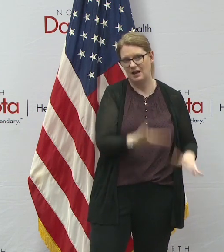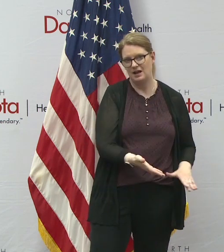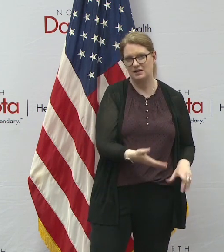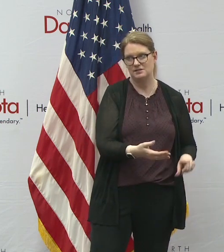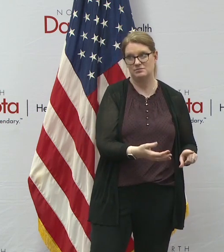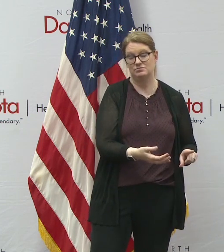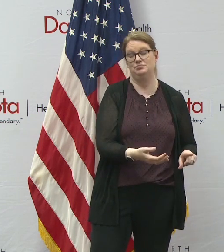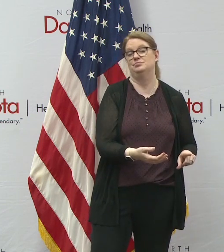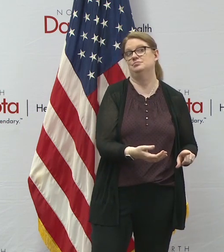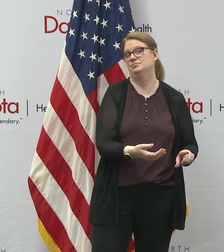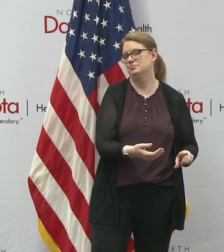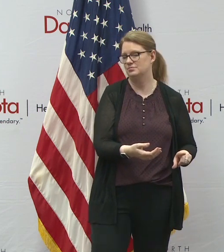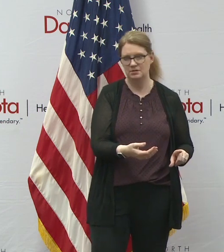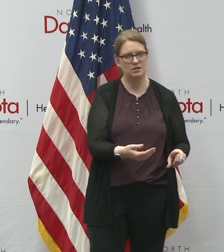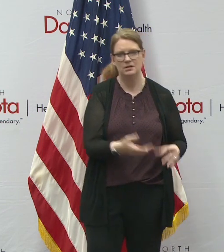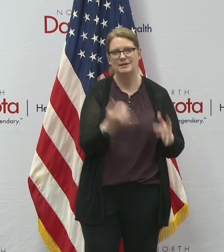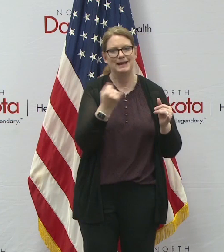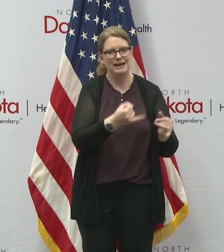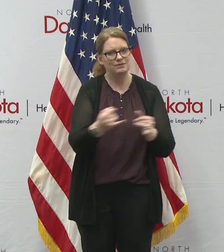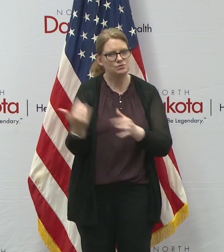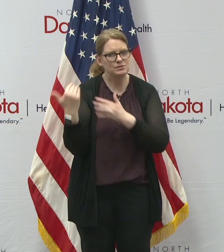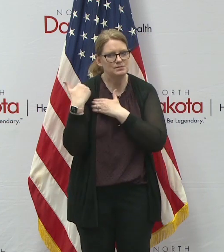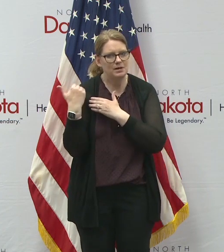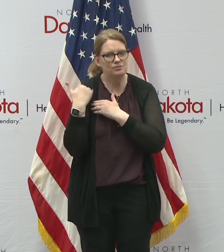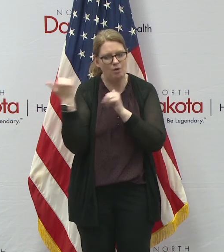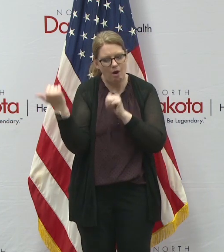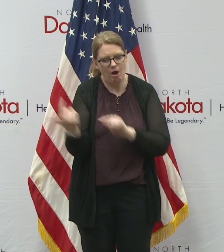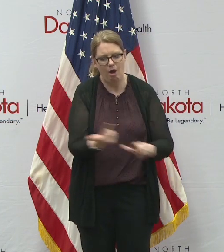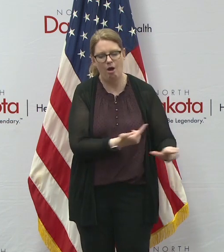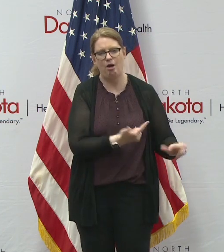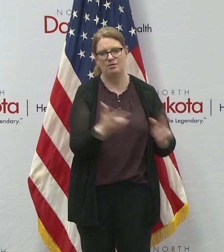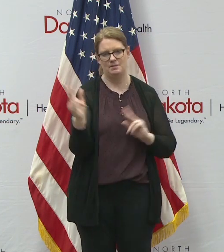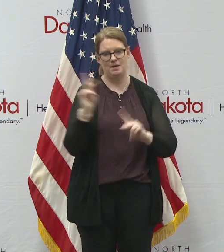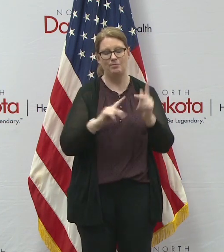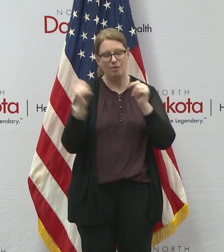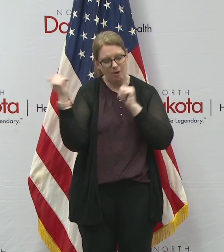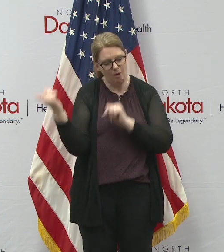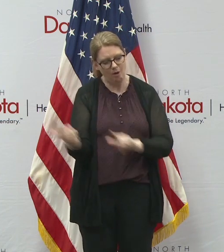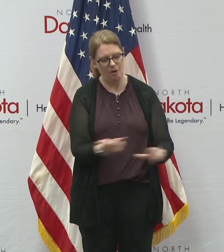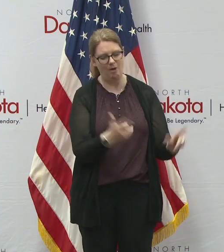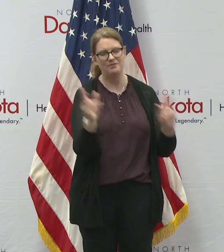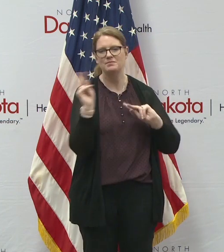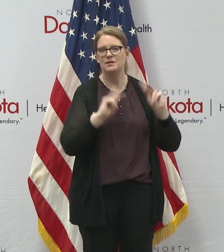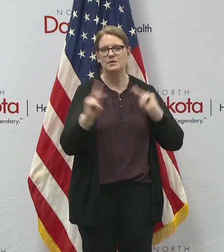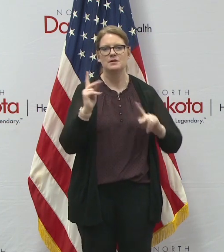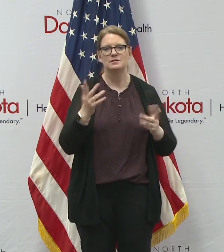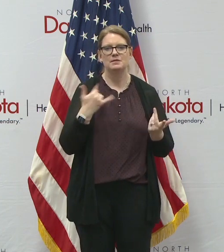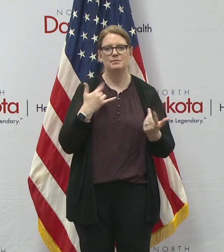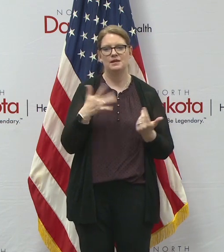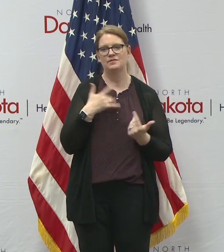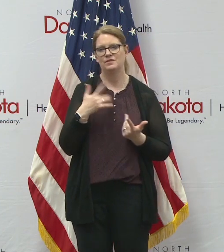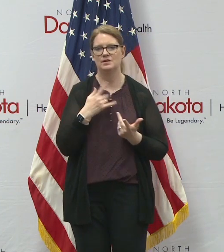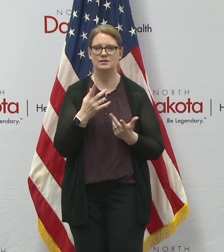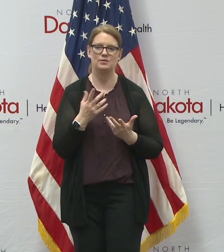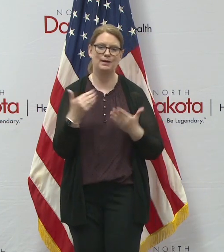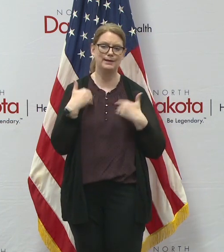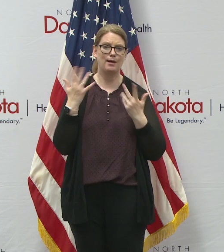individual responsibility at all ages, it's important, even for the young people who may feel really cooped up and